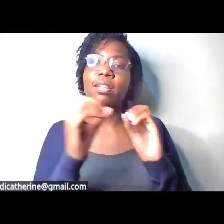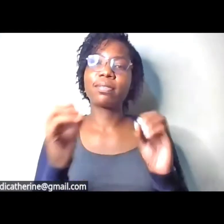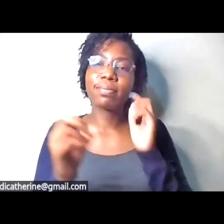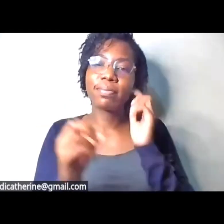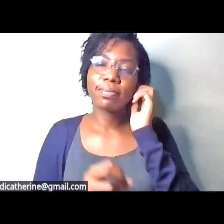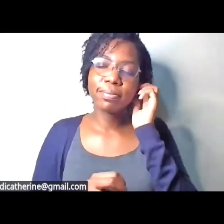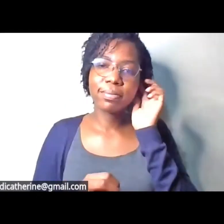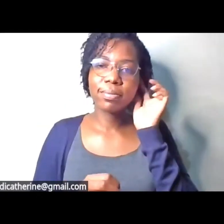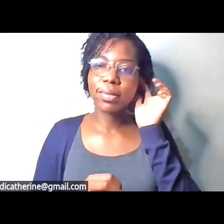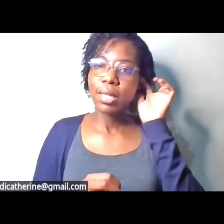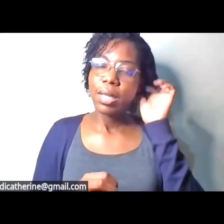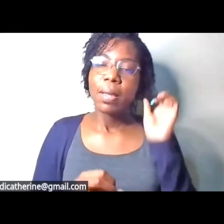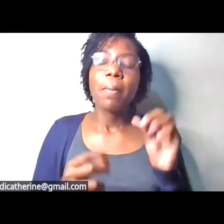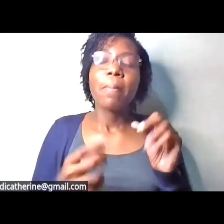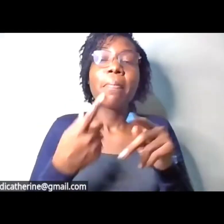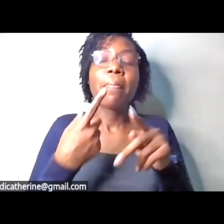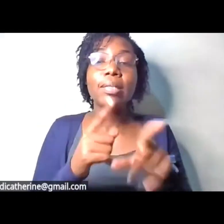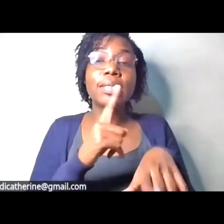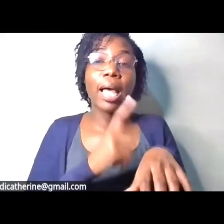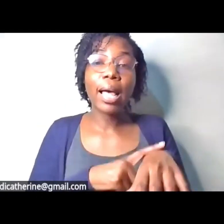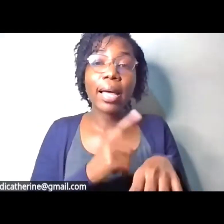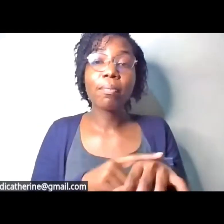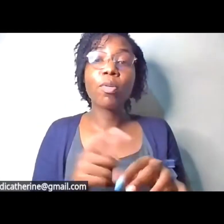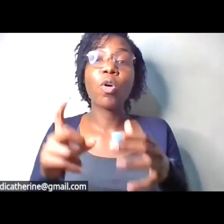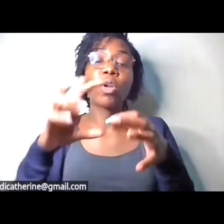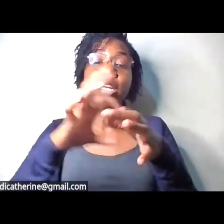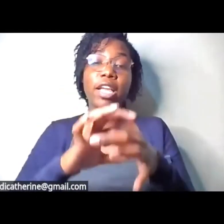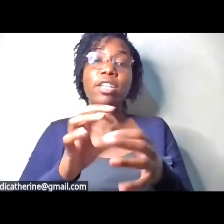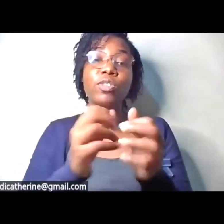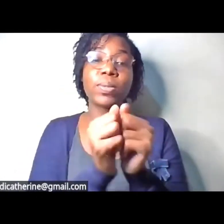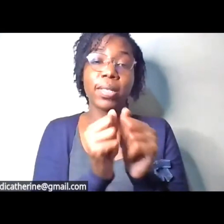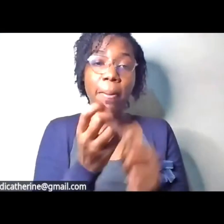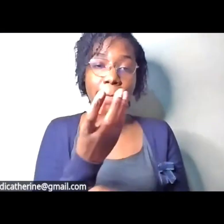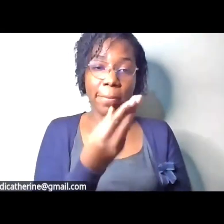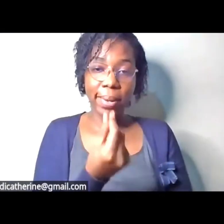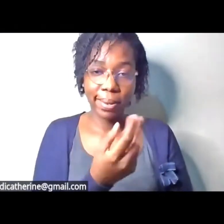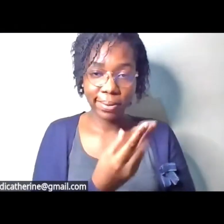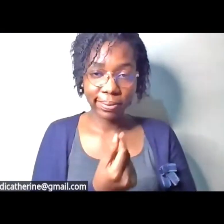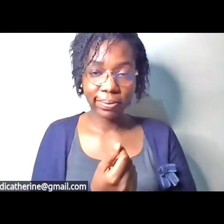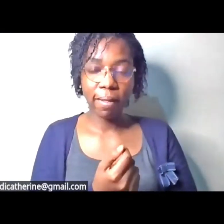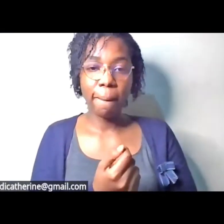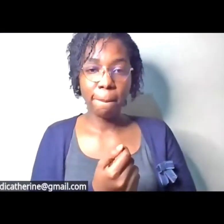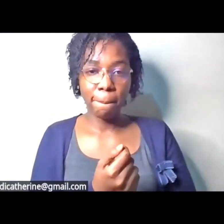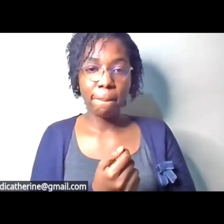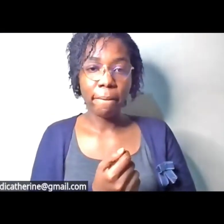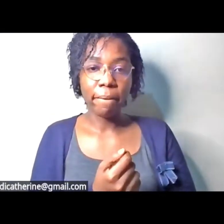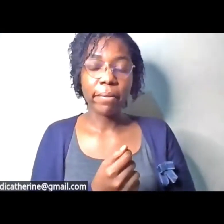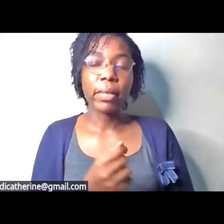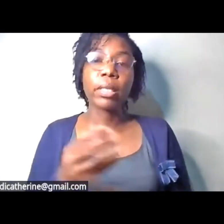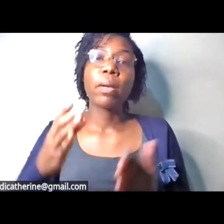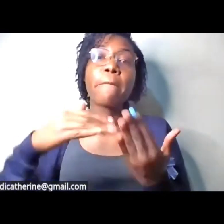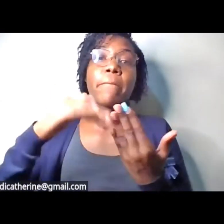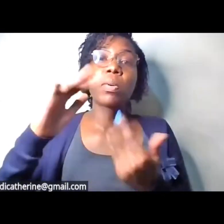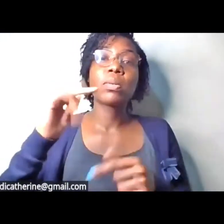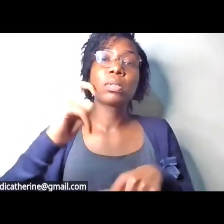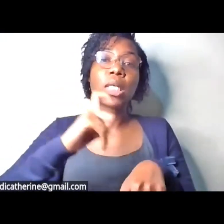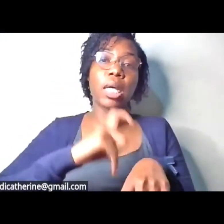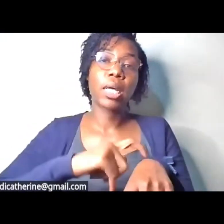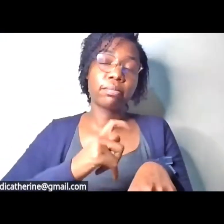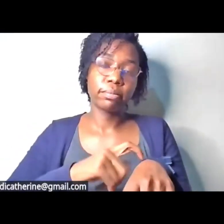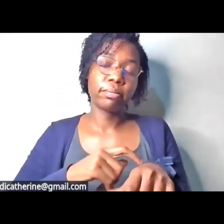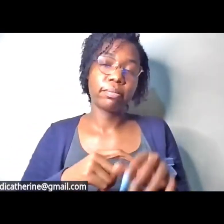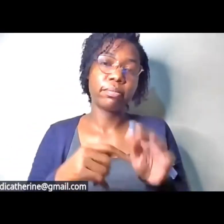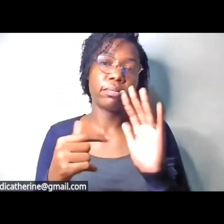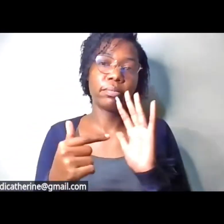when connected now to money, especially when those indicators begin to become a